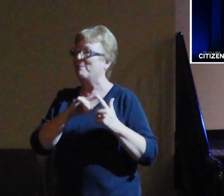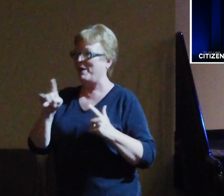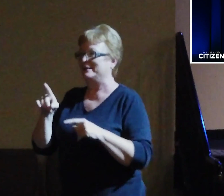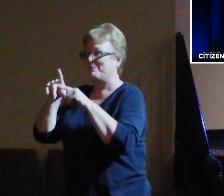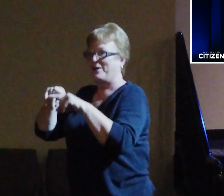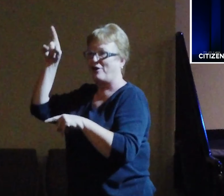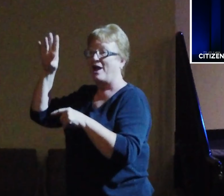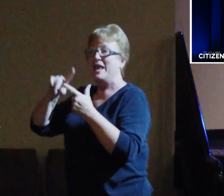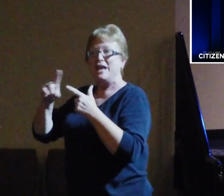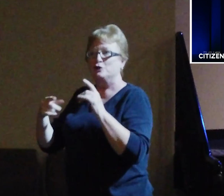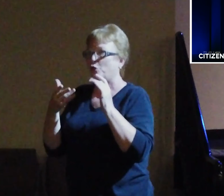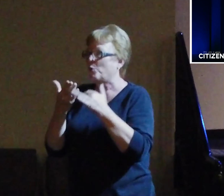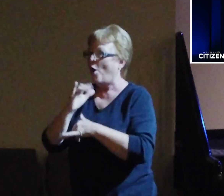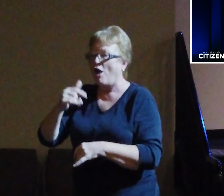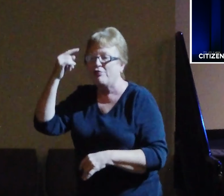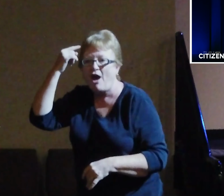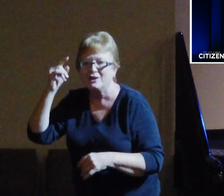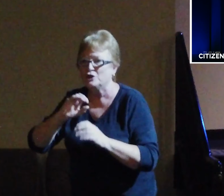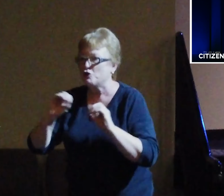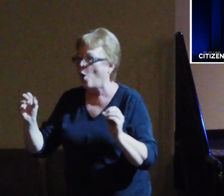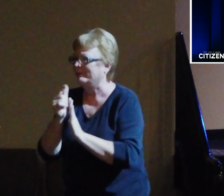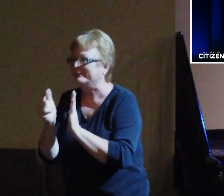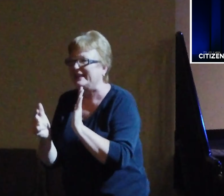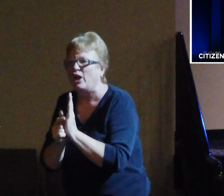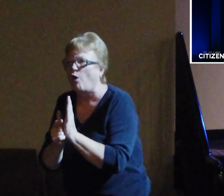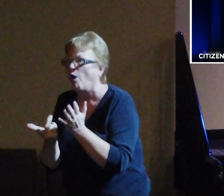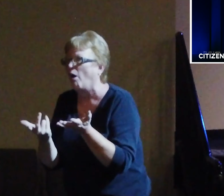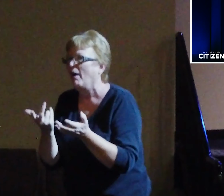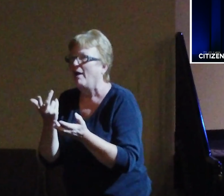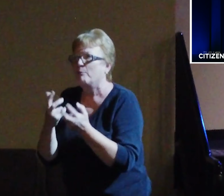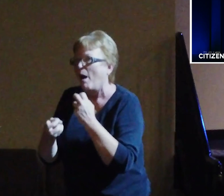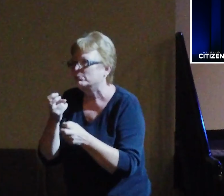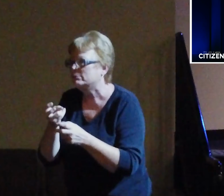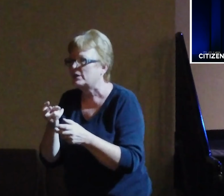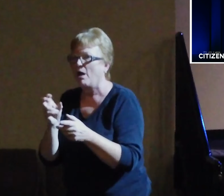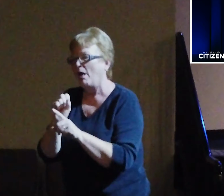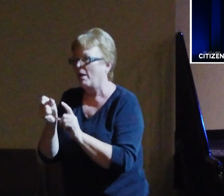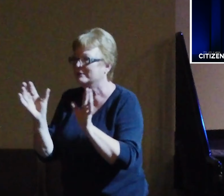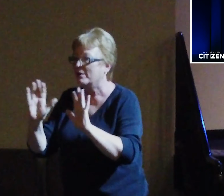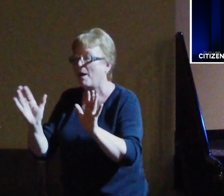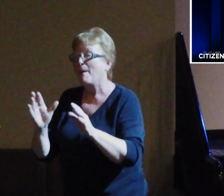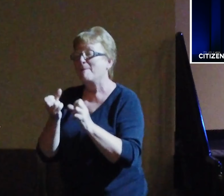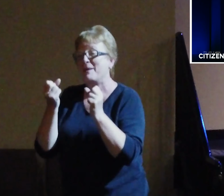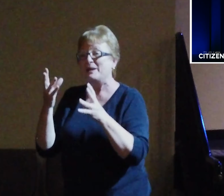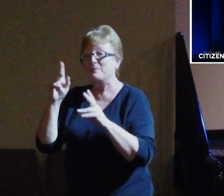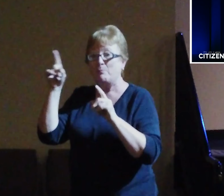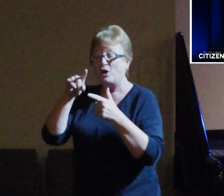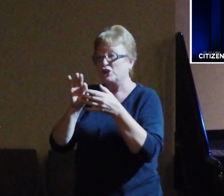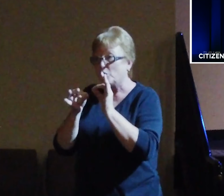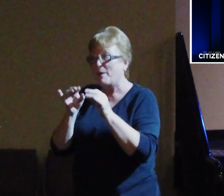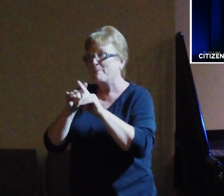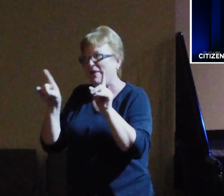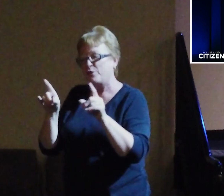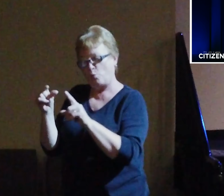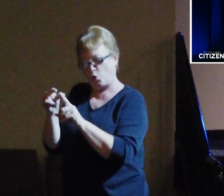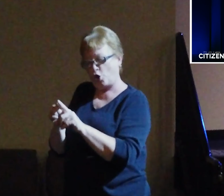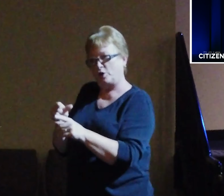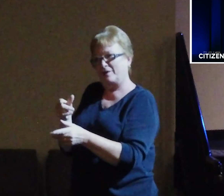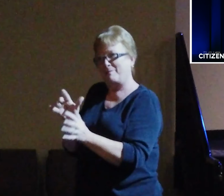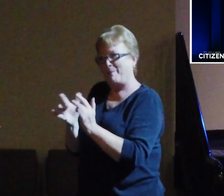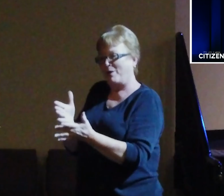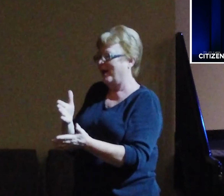actions. There are no legal loopholes in it, but there is a lot of misinterpretations. But the word itself is